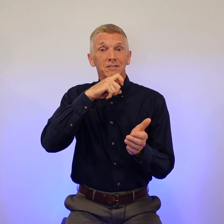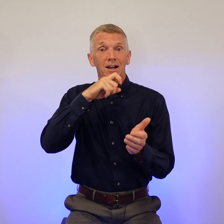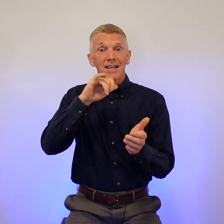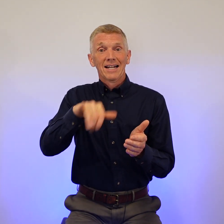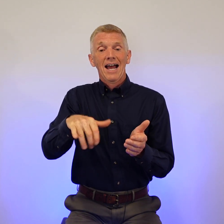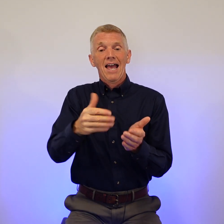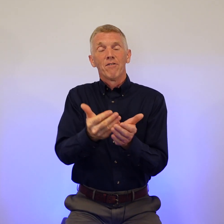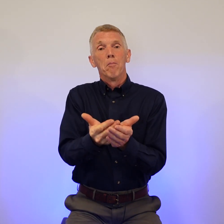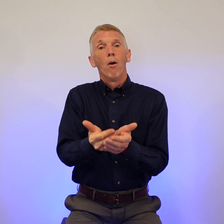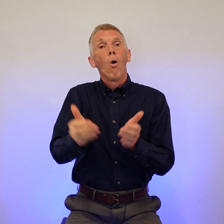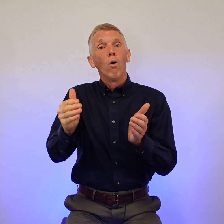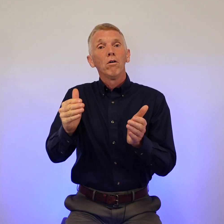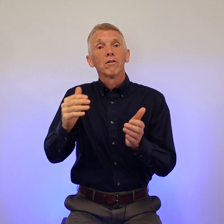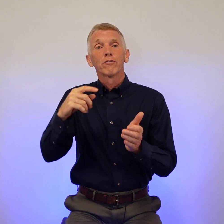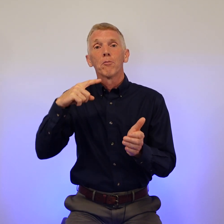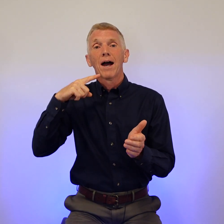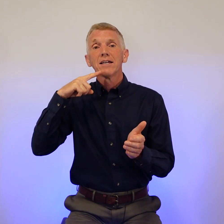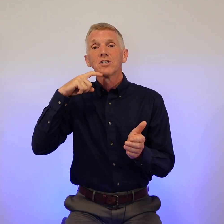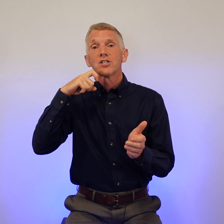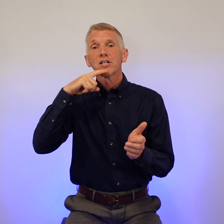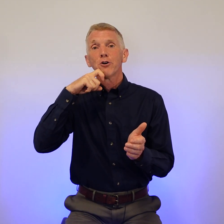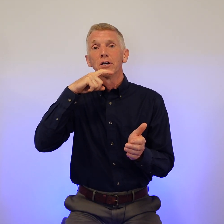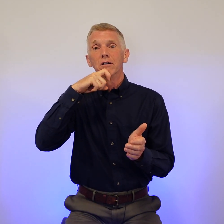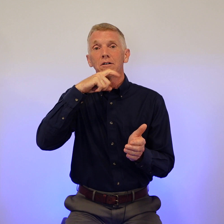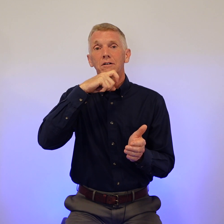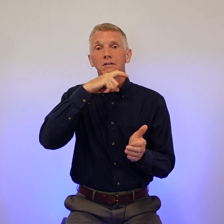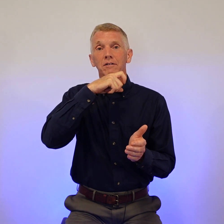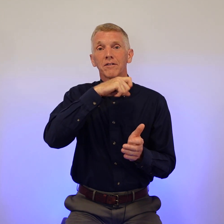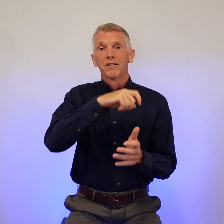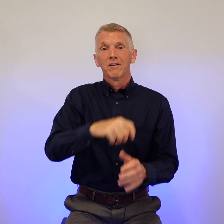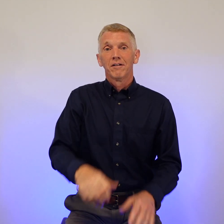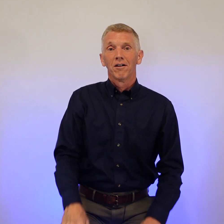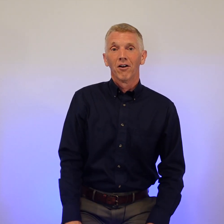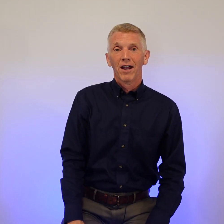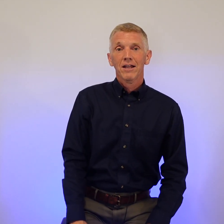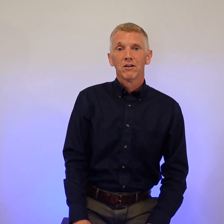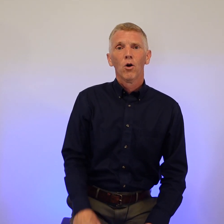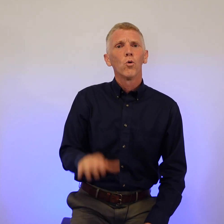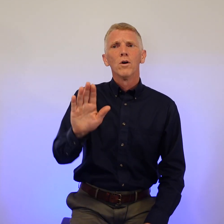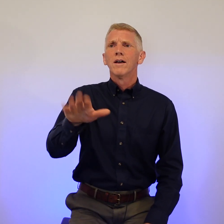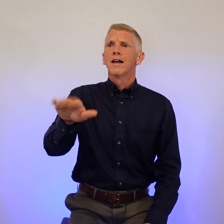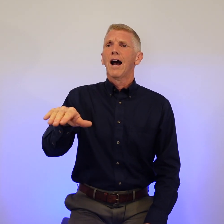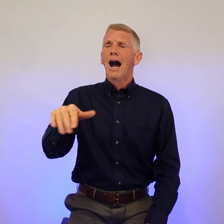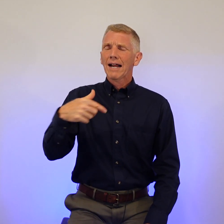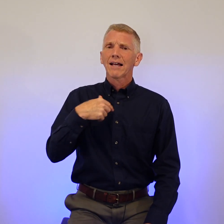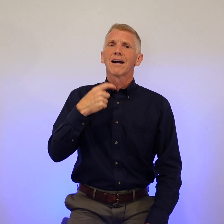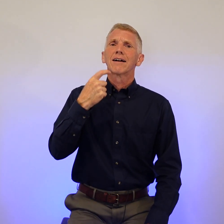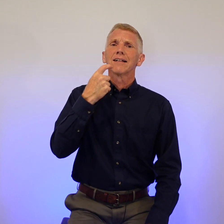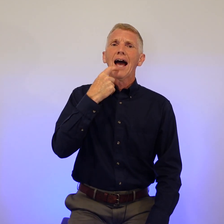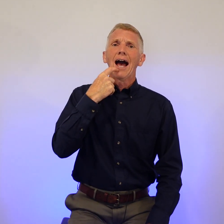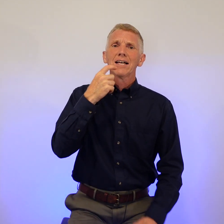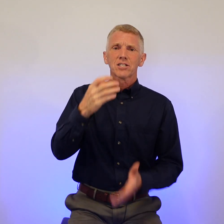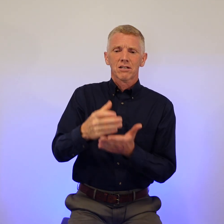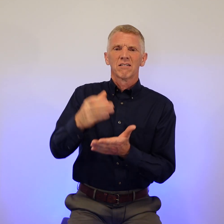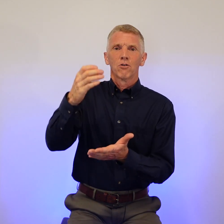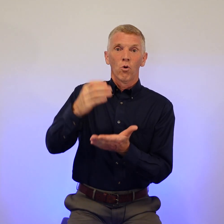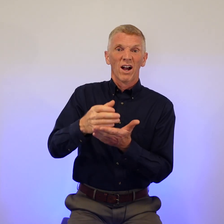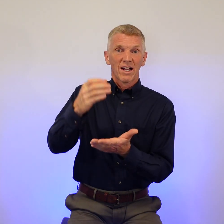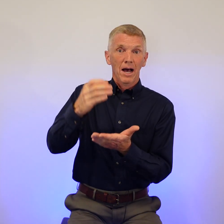right, can I have a bowl for my cereal? All right, oh, I'd like a glass or a cup,